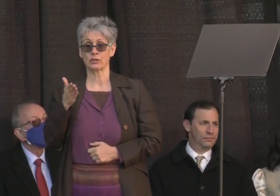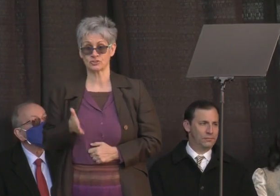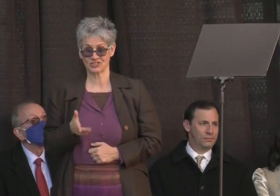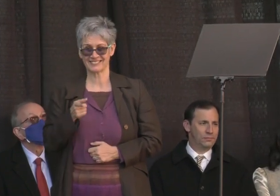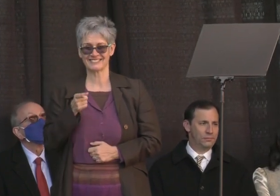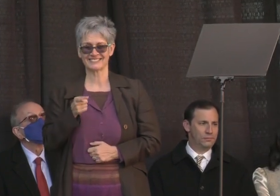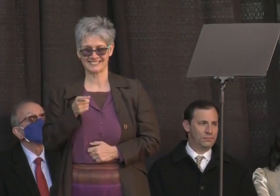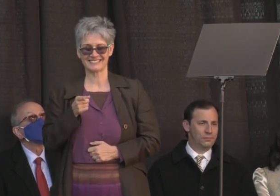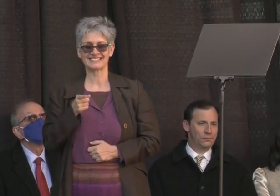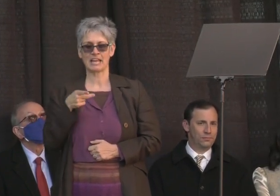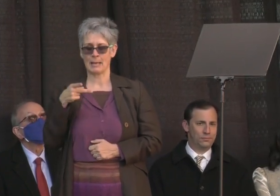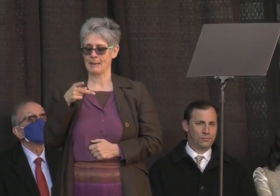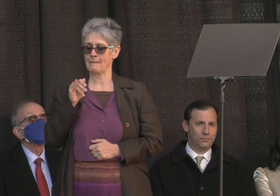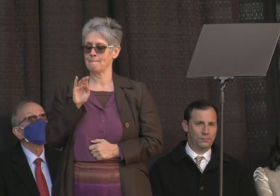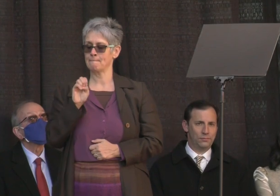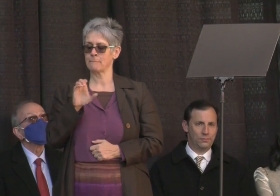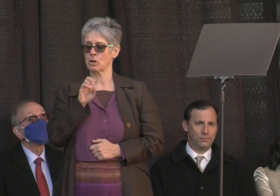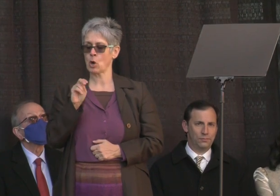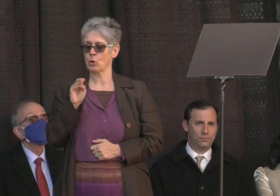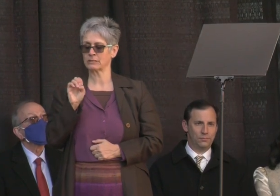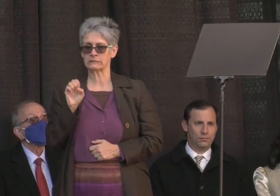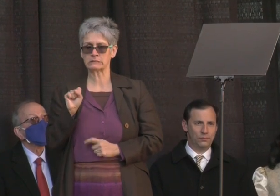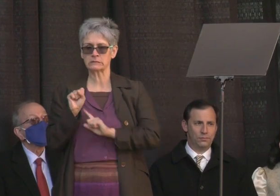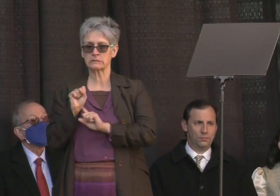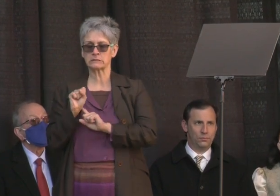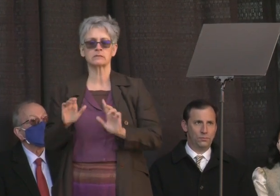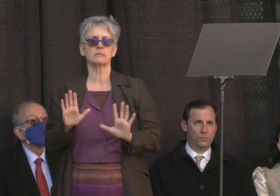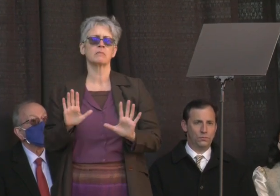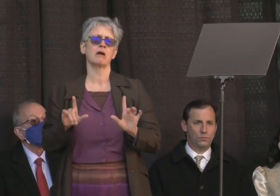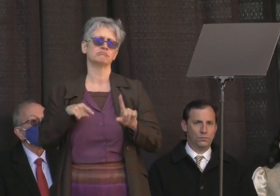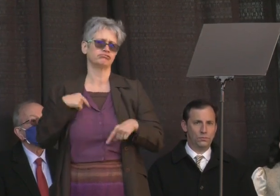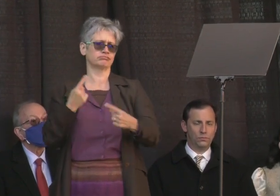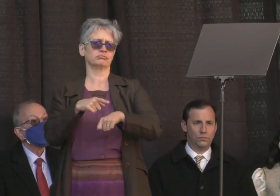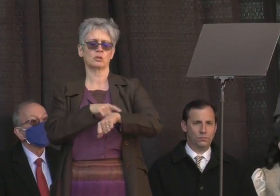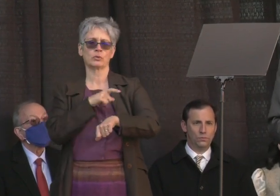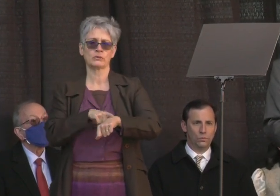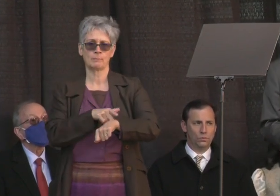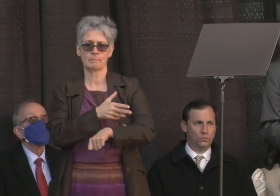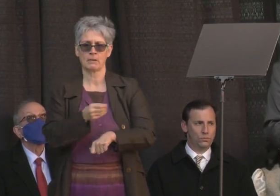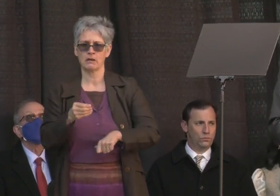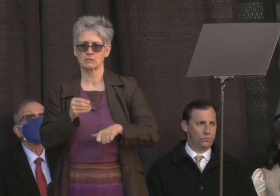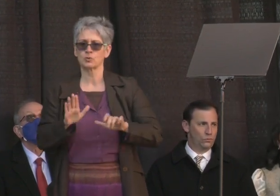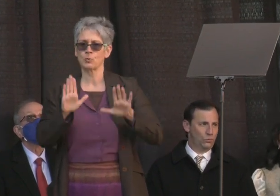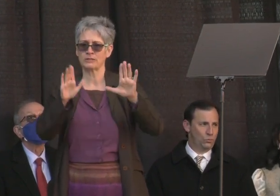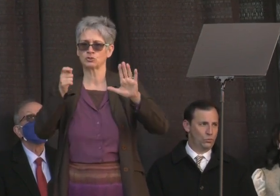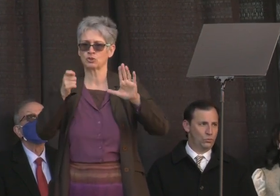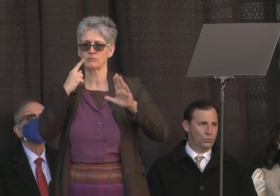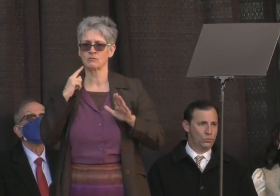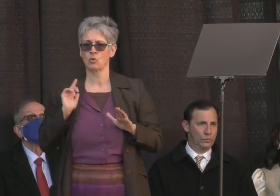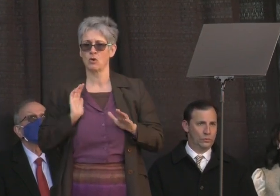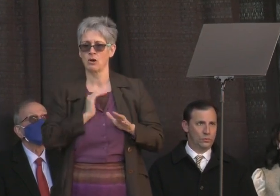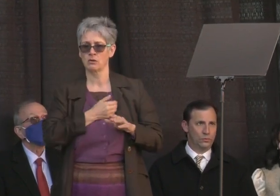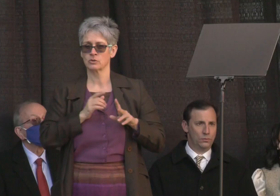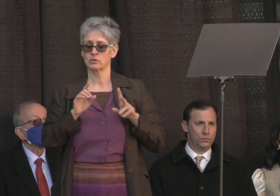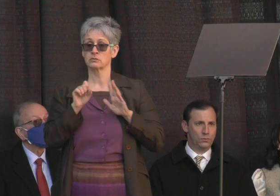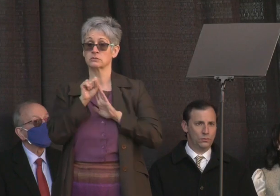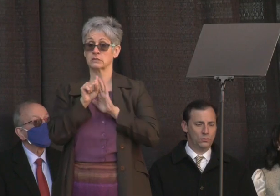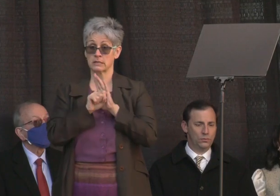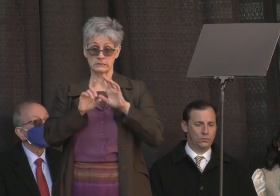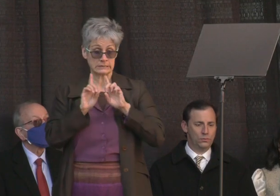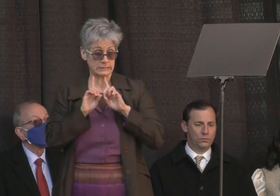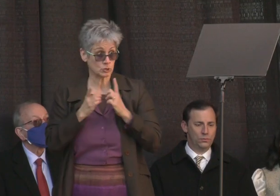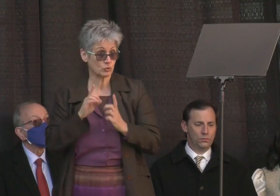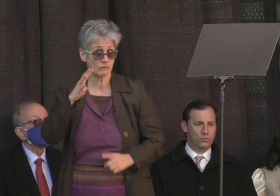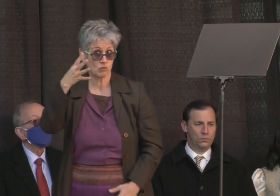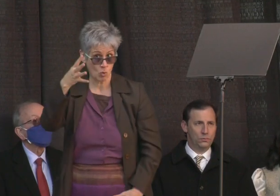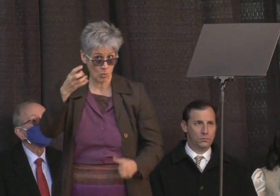friend and a great leader for our state. I want to thank the citizens of District 4 and the many supporters